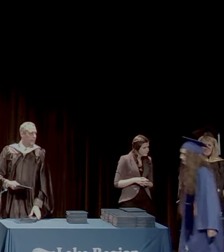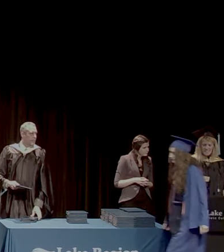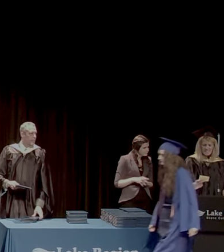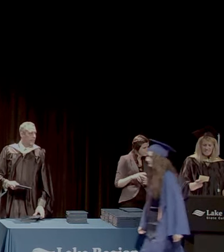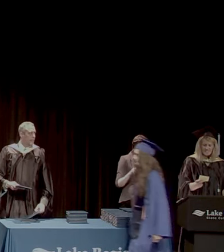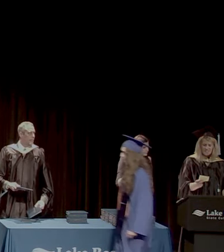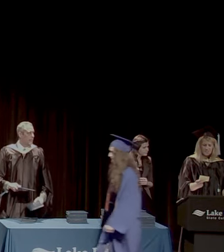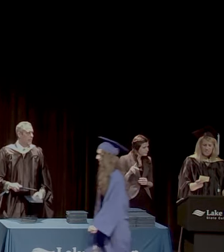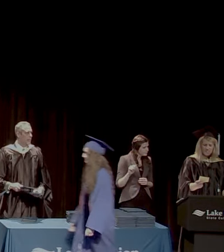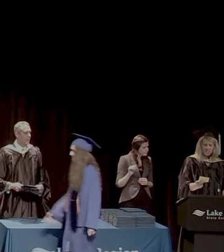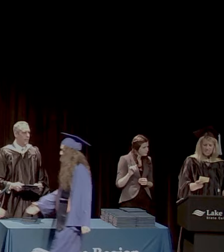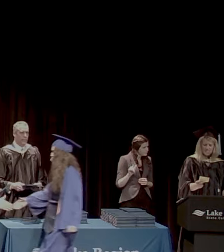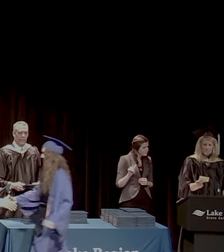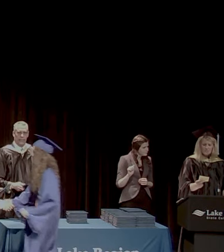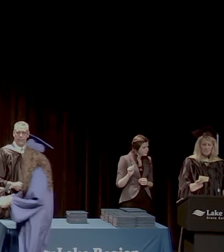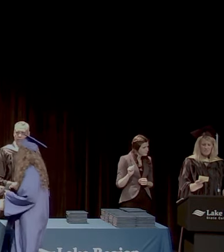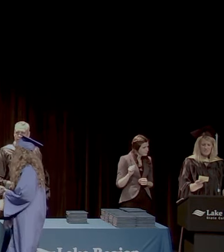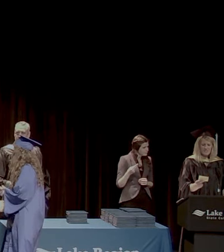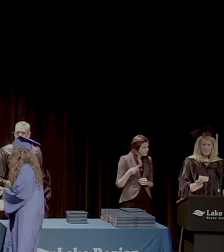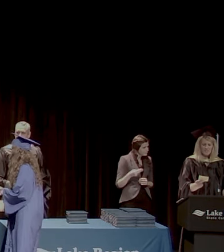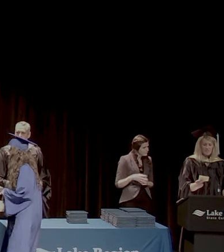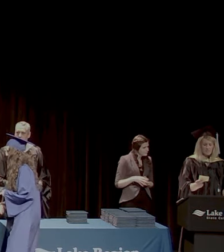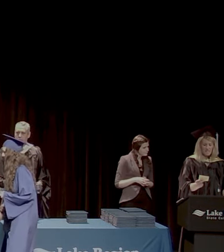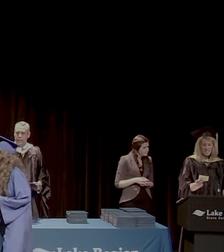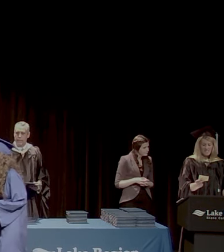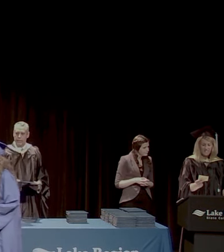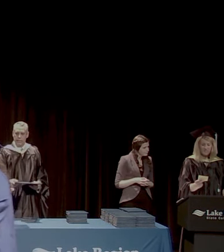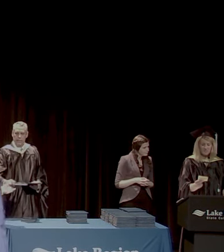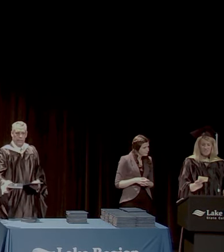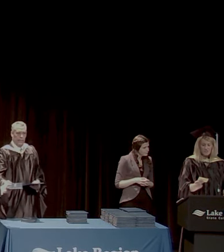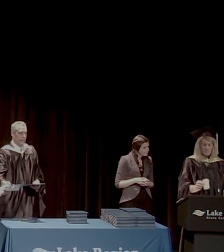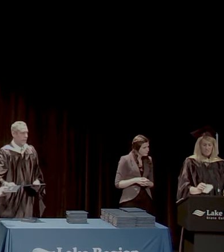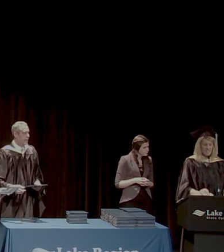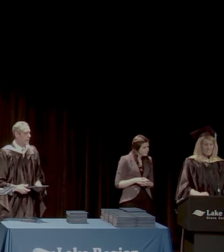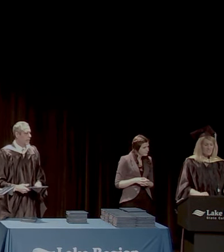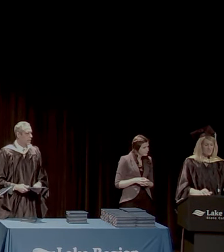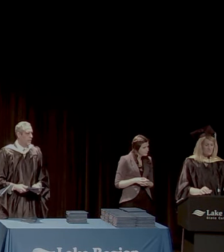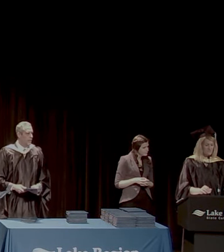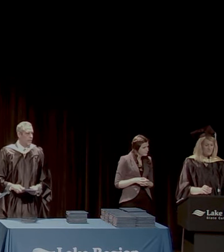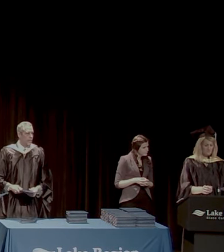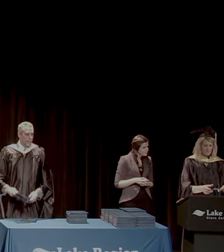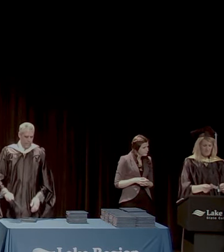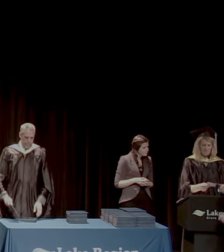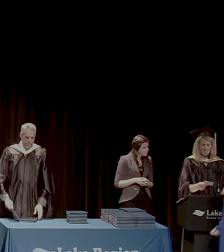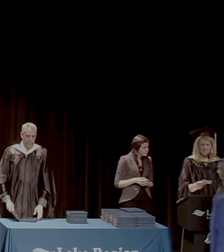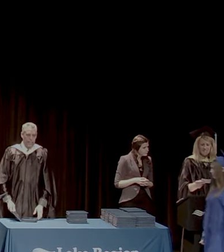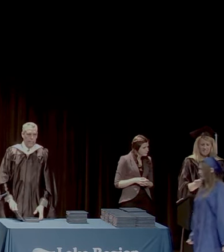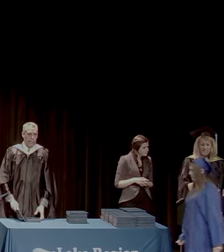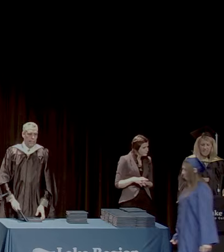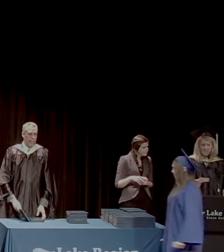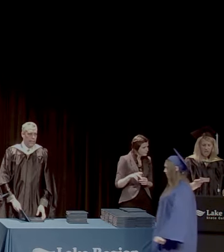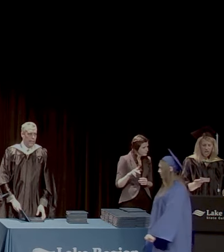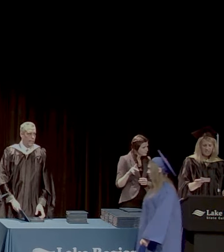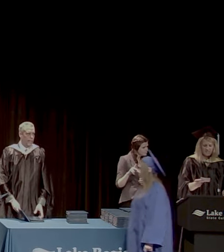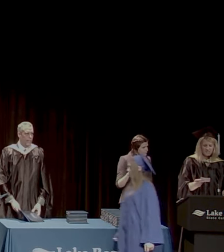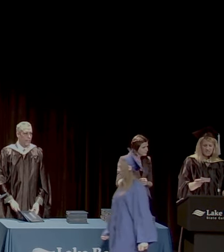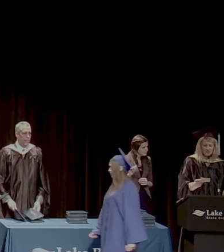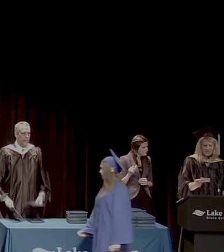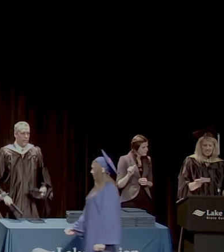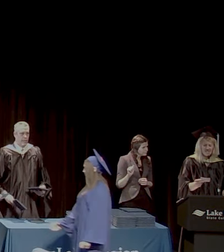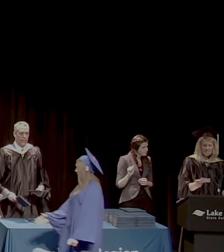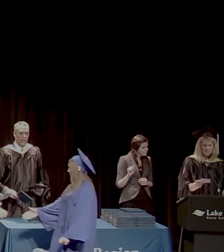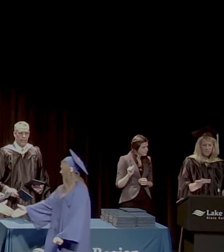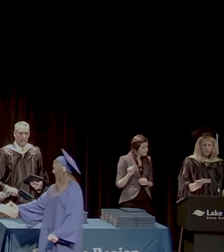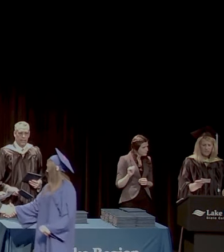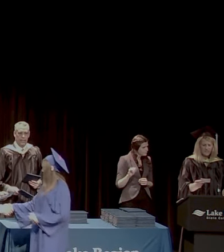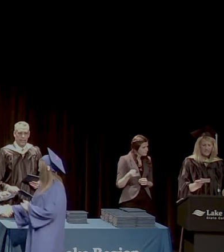Kayla Henriksen, Associate in Science, Liberal Arts, Associate in Applied Science, Fitness Trainer Technician. Kayla Jacques,